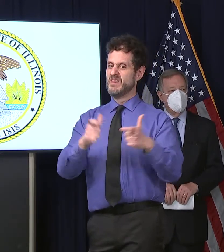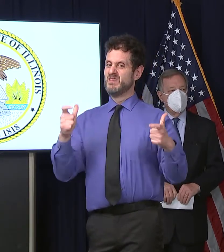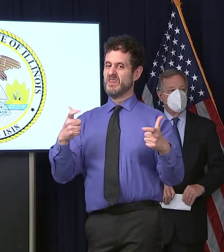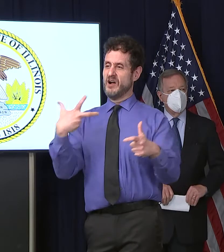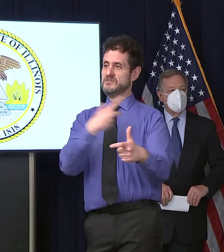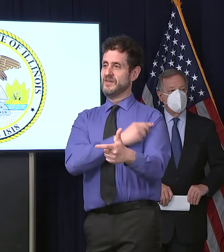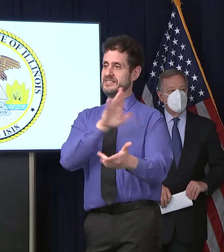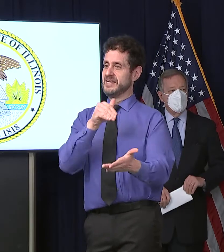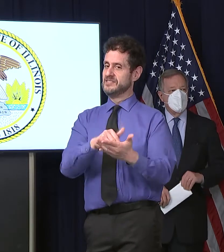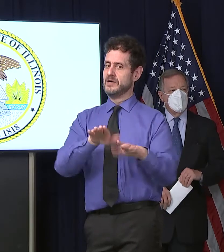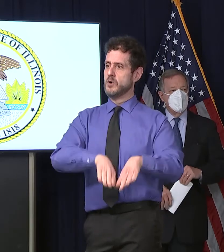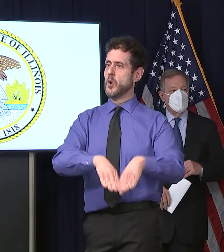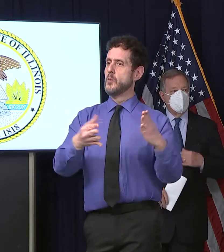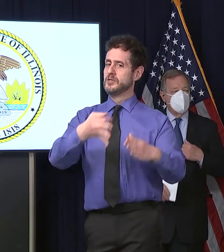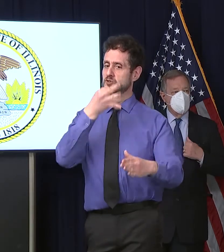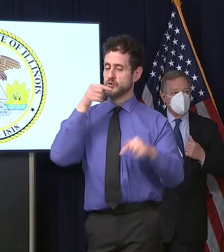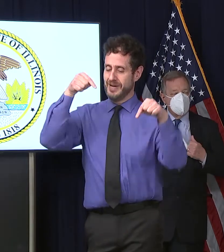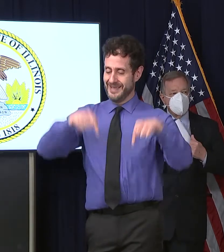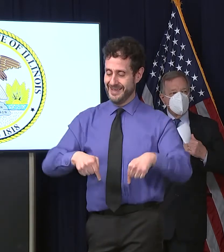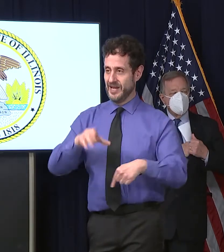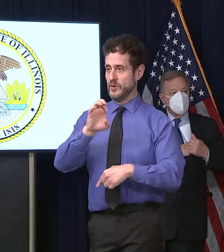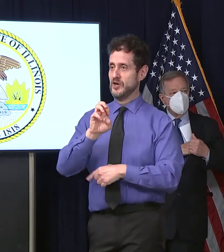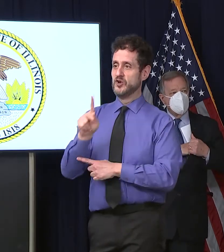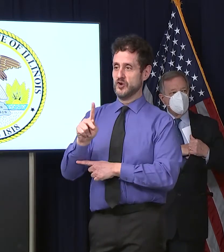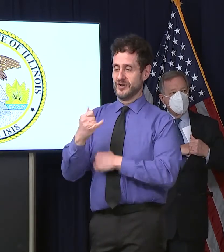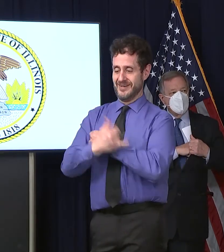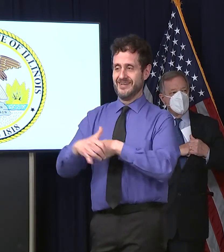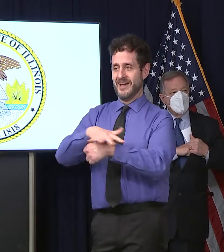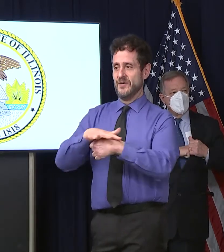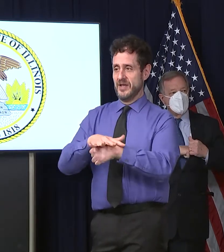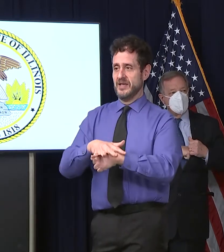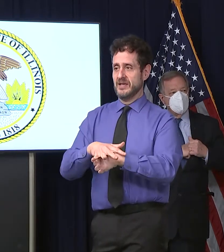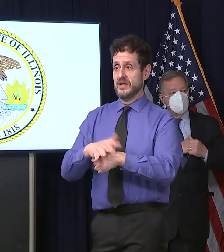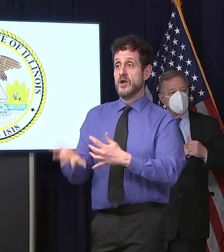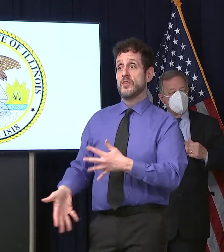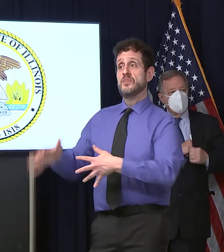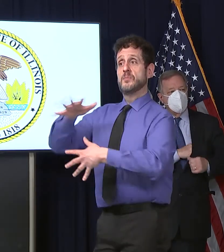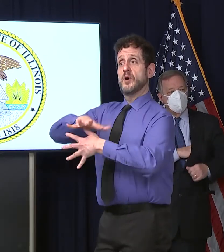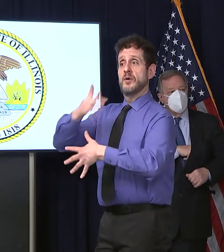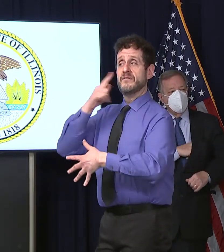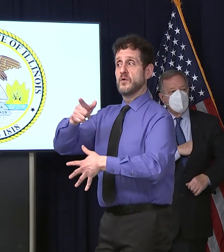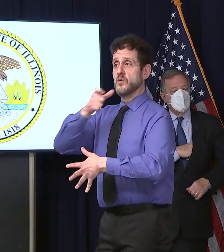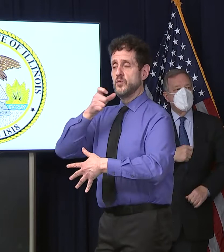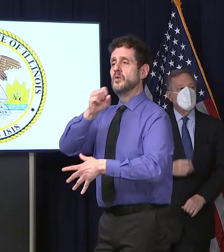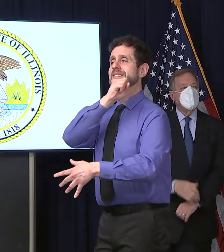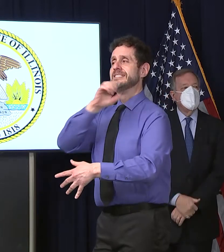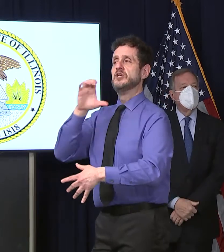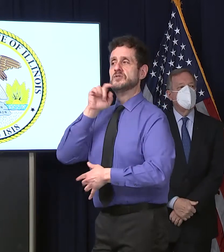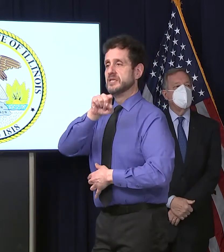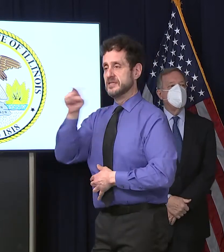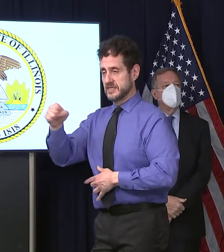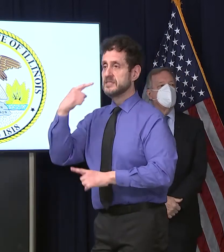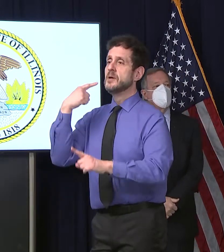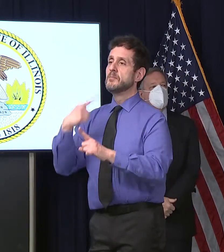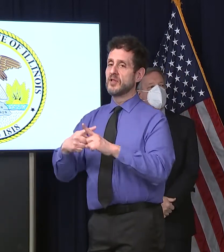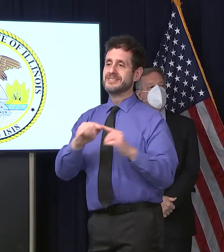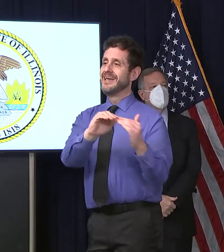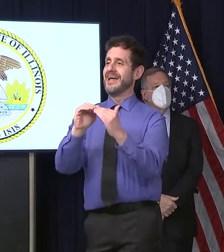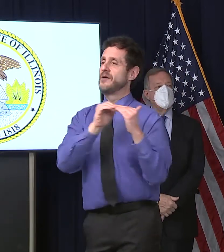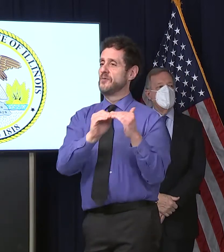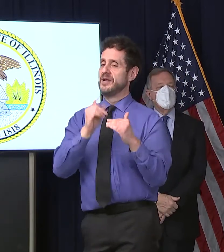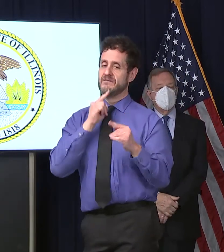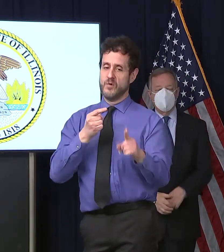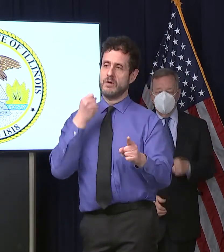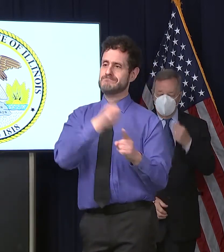site right here in Cook County, which will prioritize access for seniors and equity for our hardest